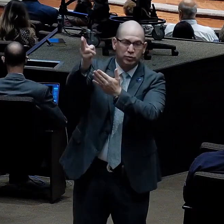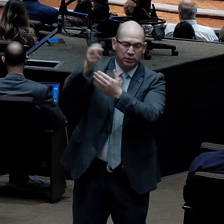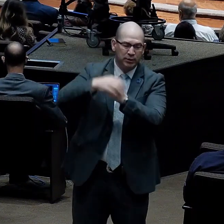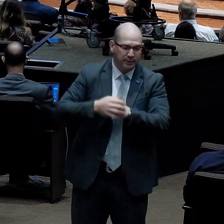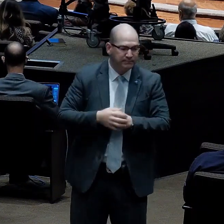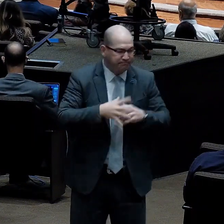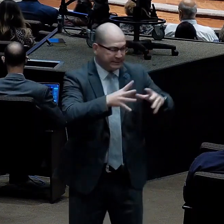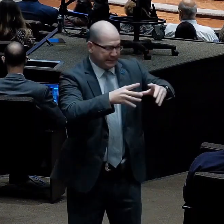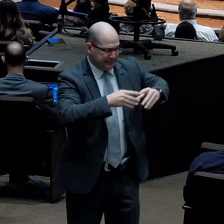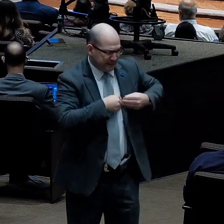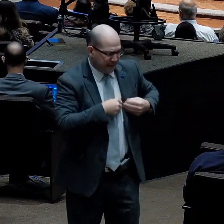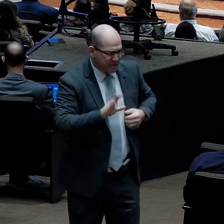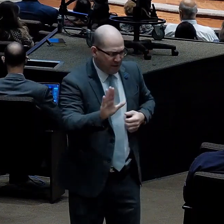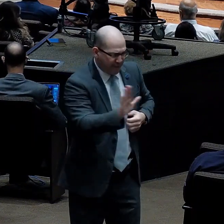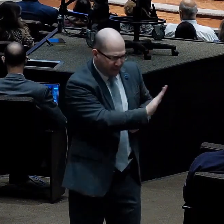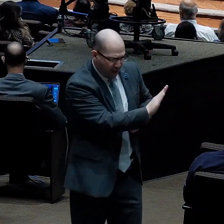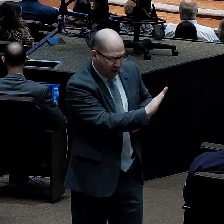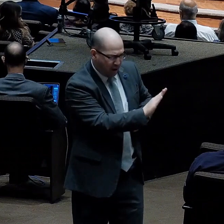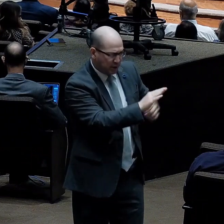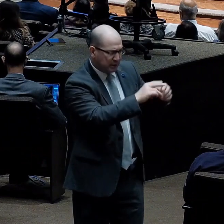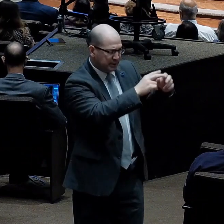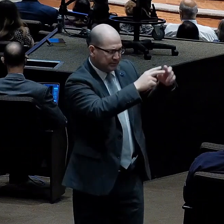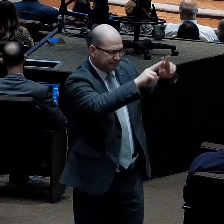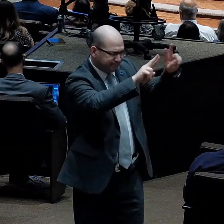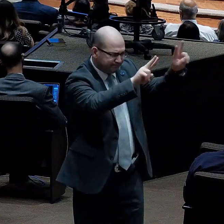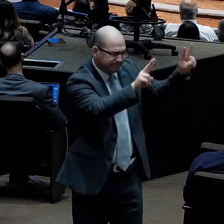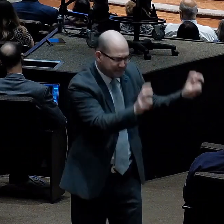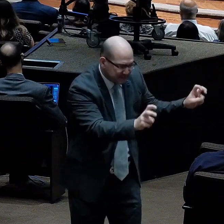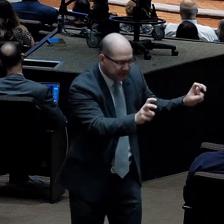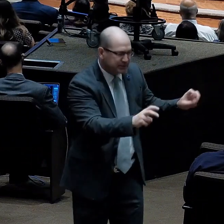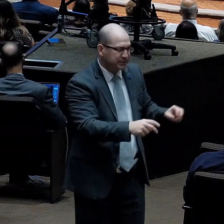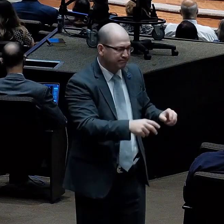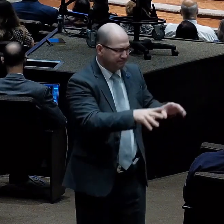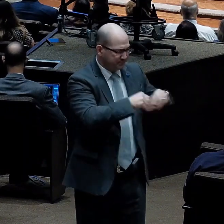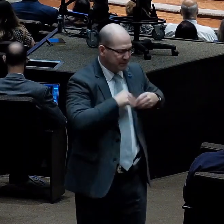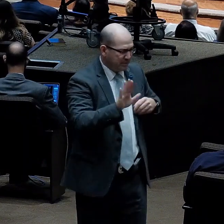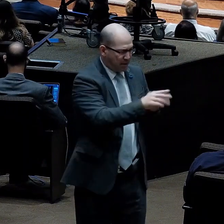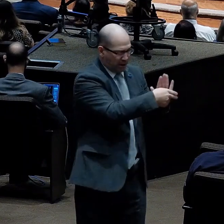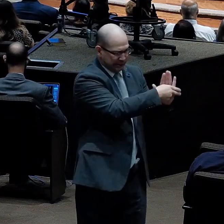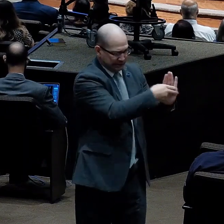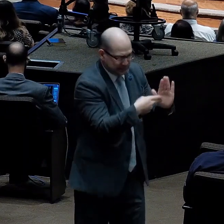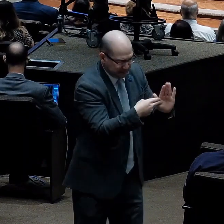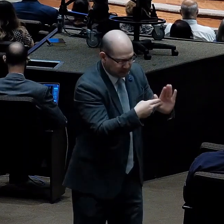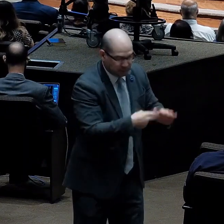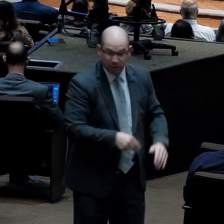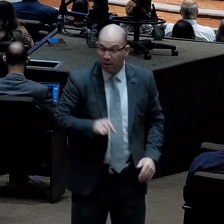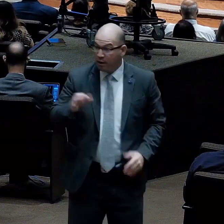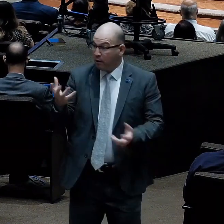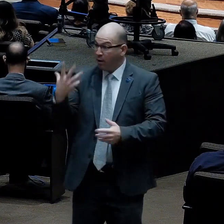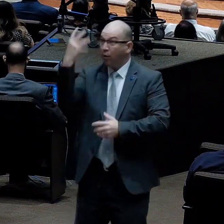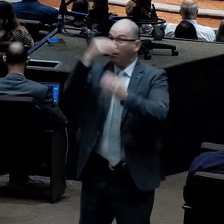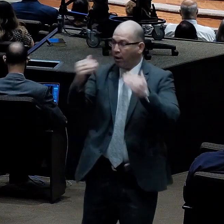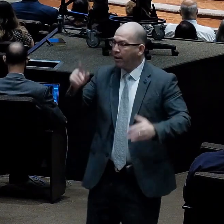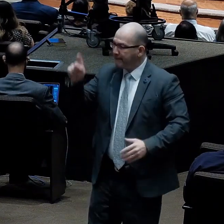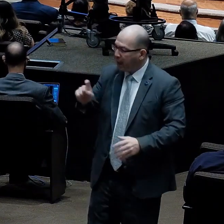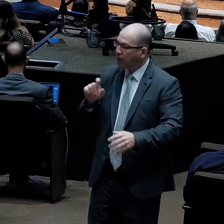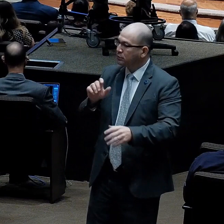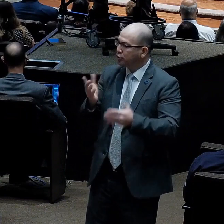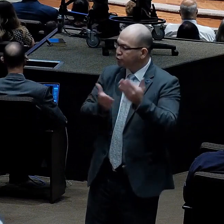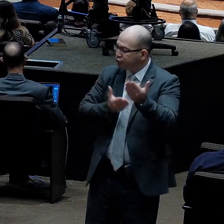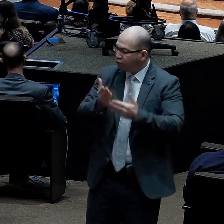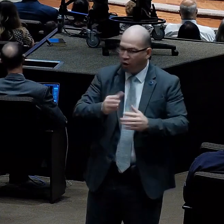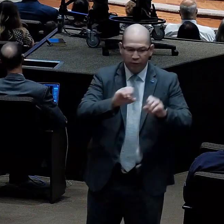bringing it into their worship, and some are going to the extreme of saying, if you want to get to heaven, you've got to work for the social justice.